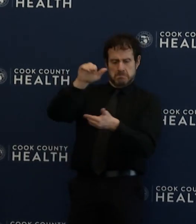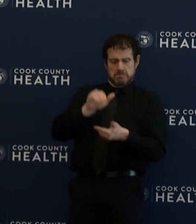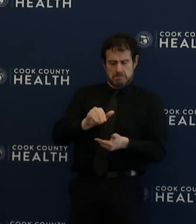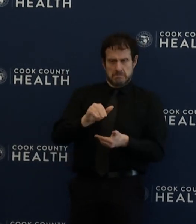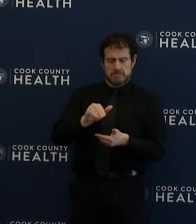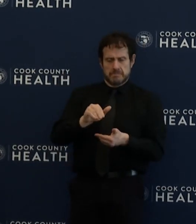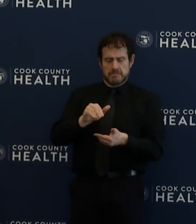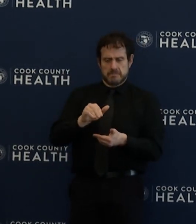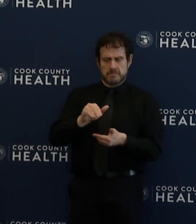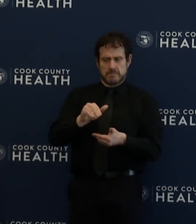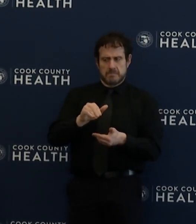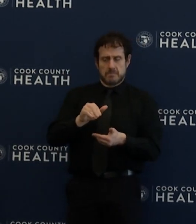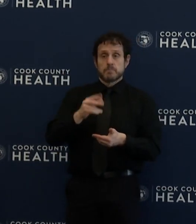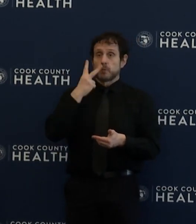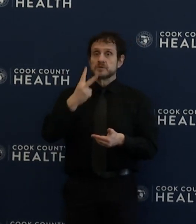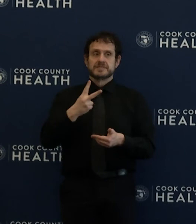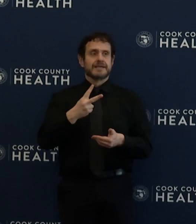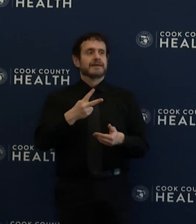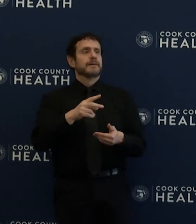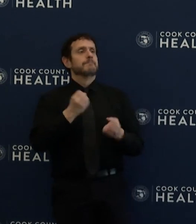hundreds or thousands of miles away already.